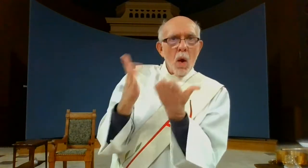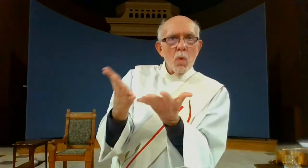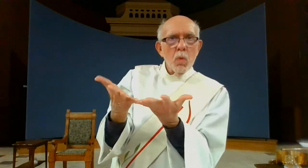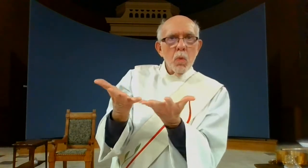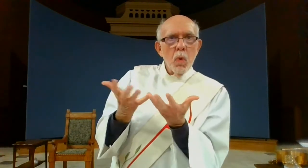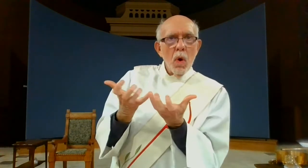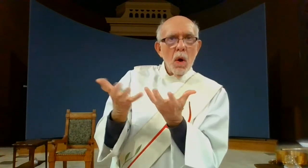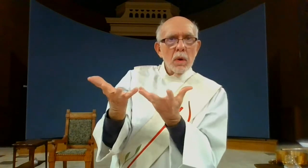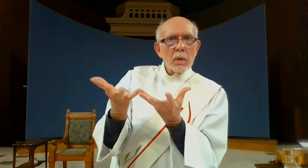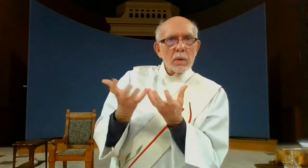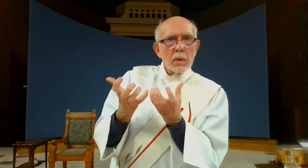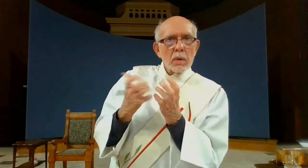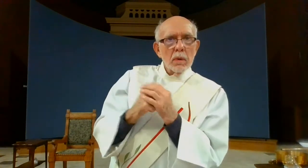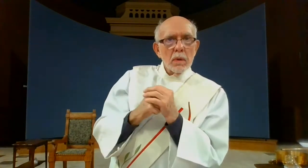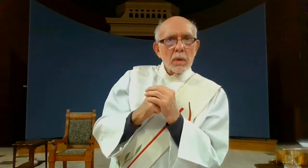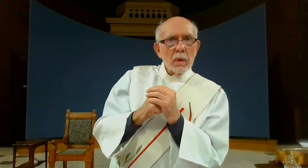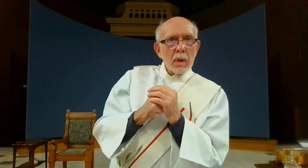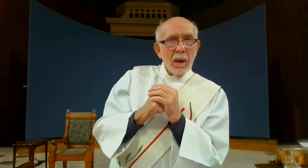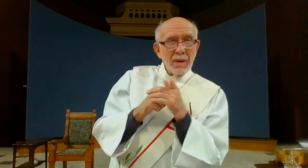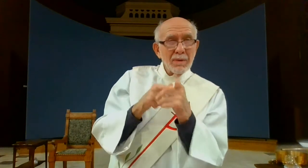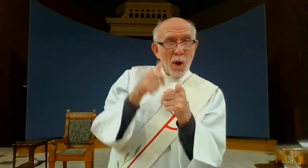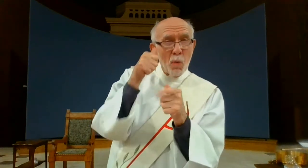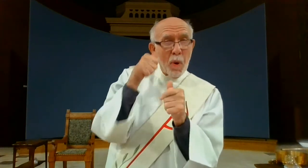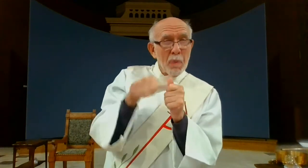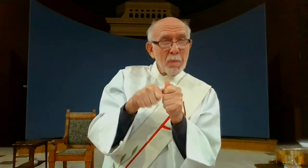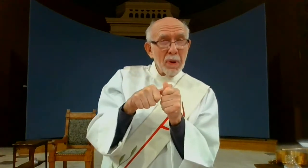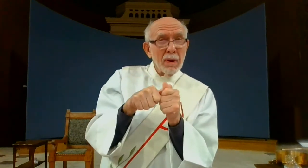to teach what God wants.